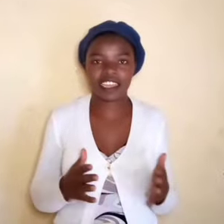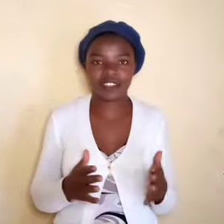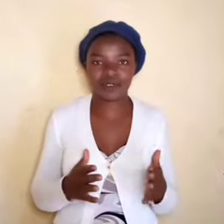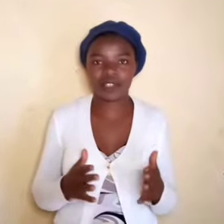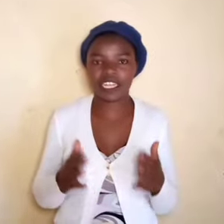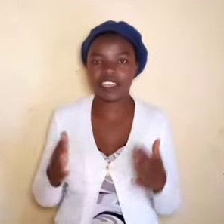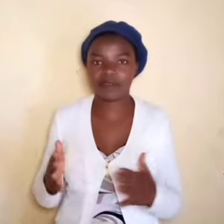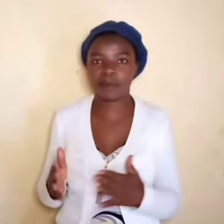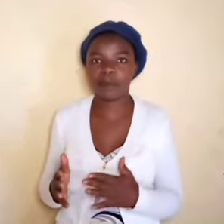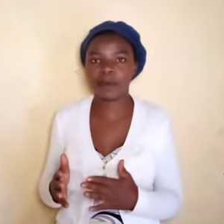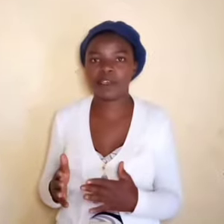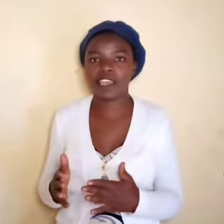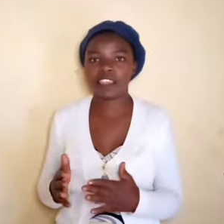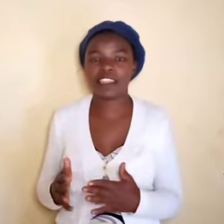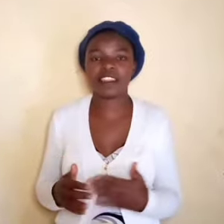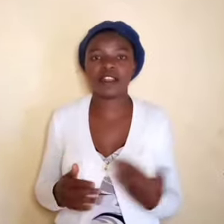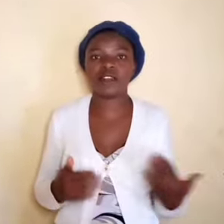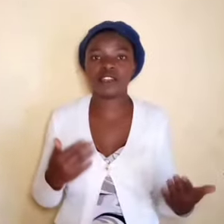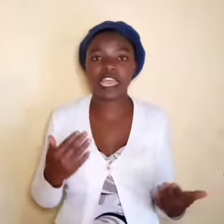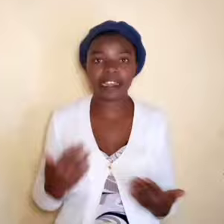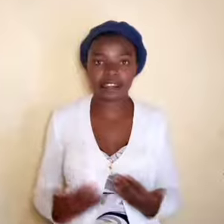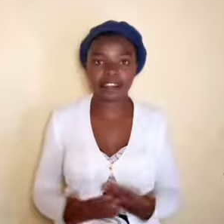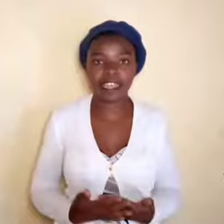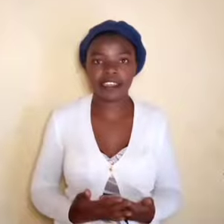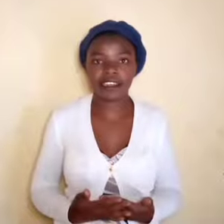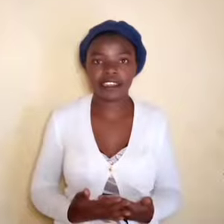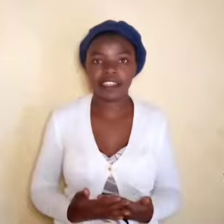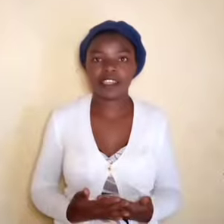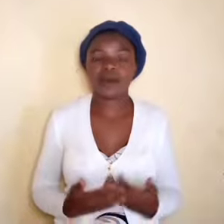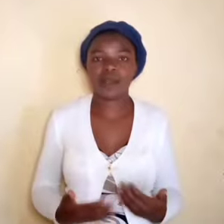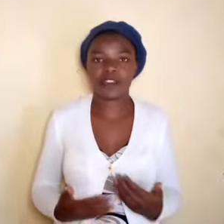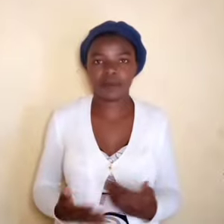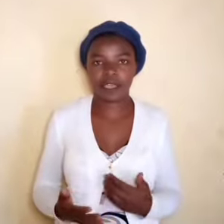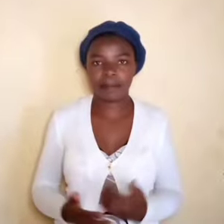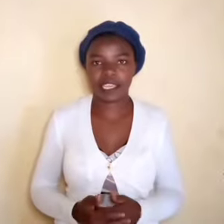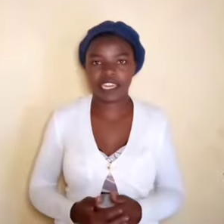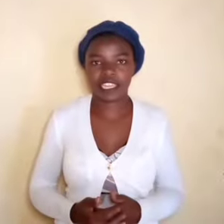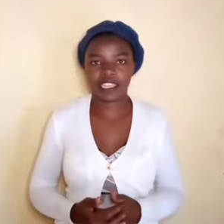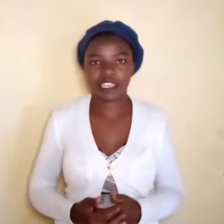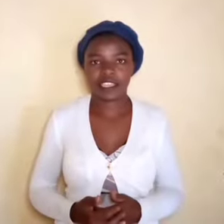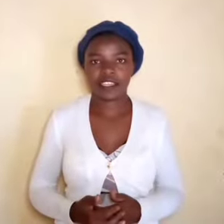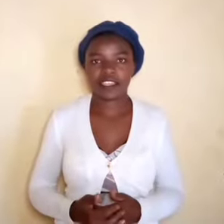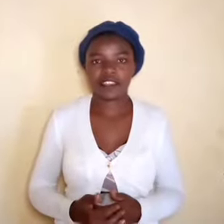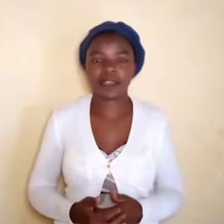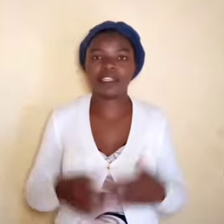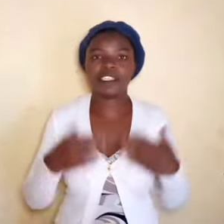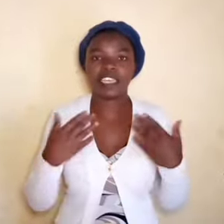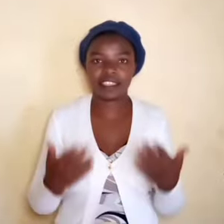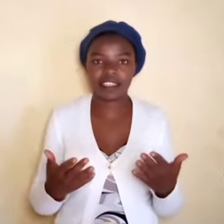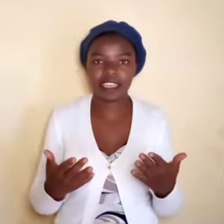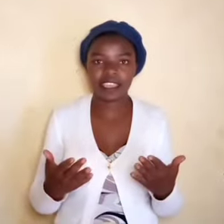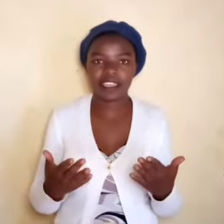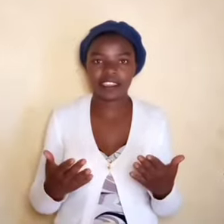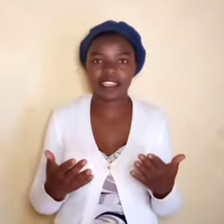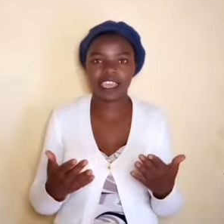to the deaf people, then they will not understand what we are meaning. They will take